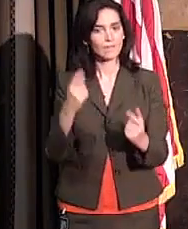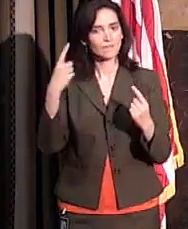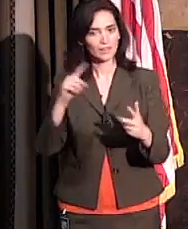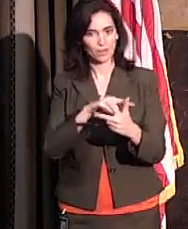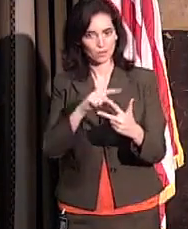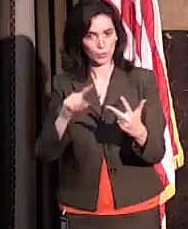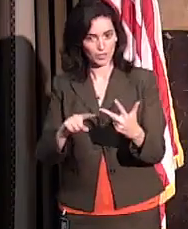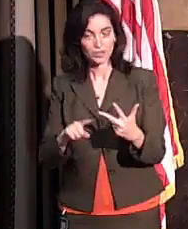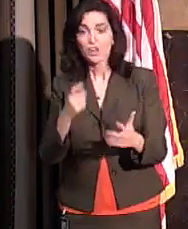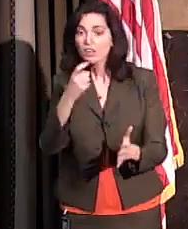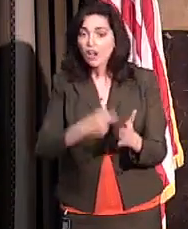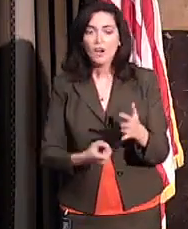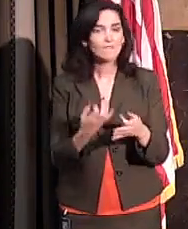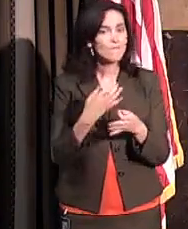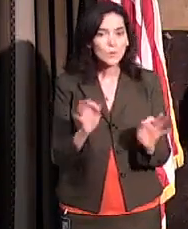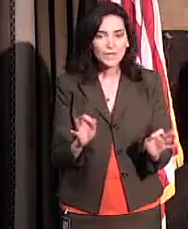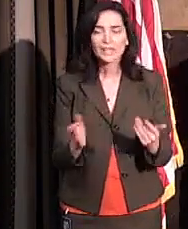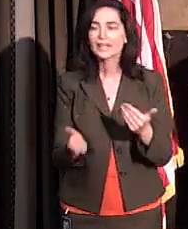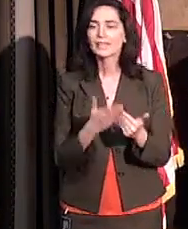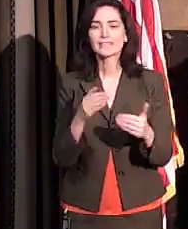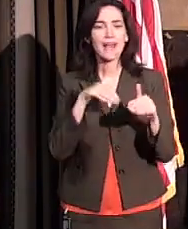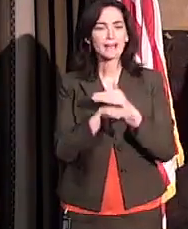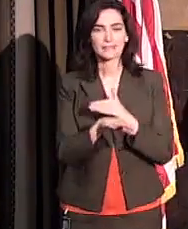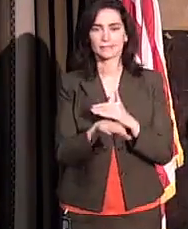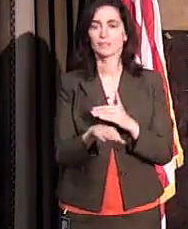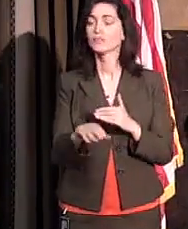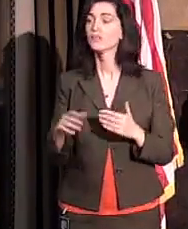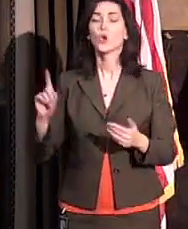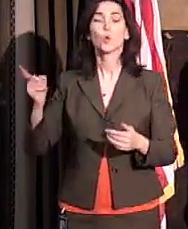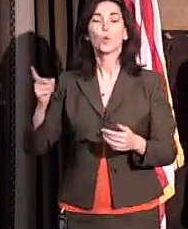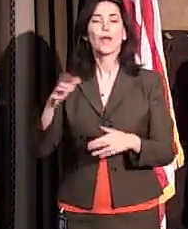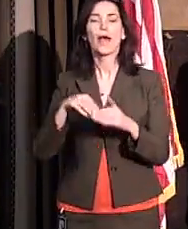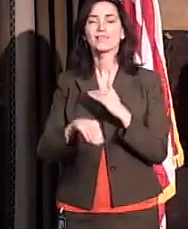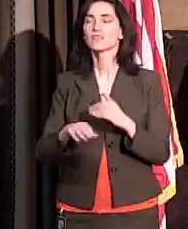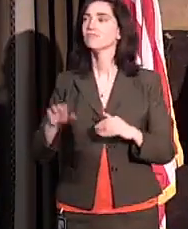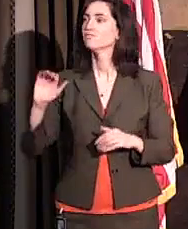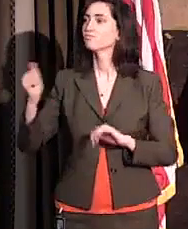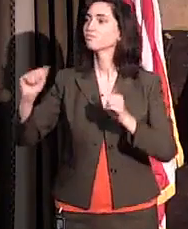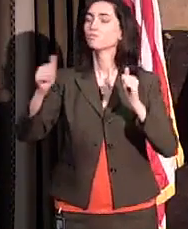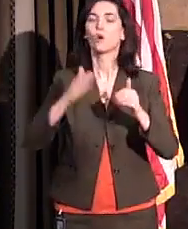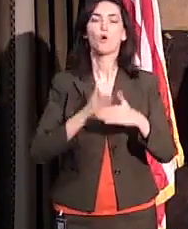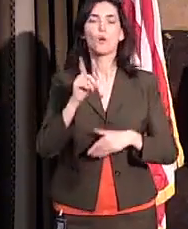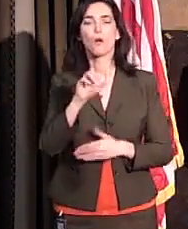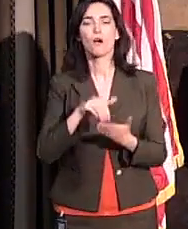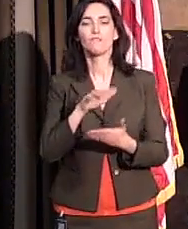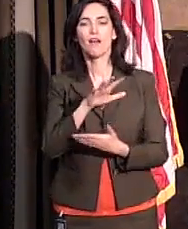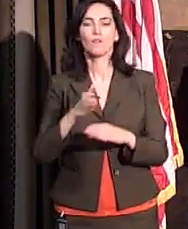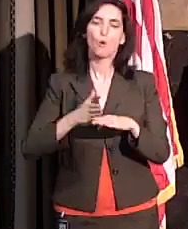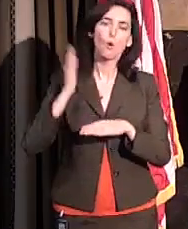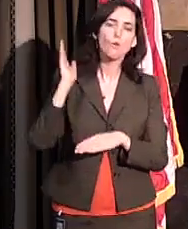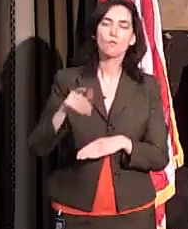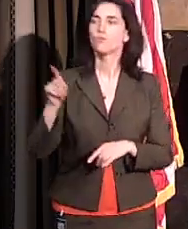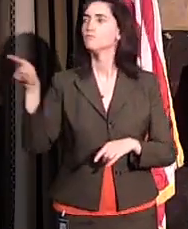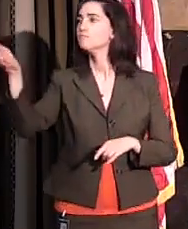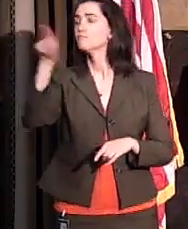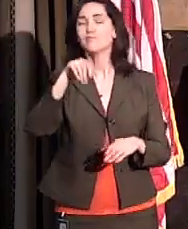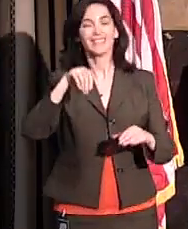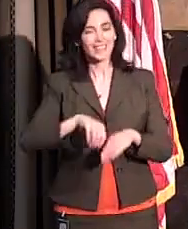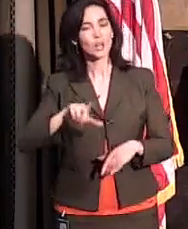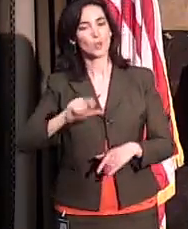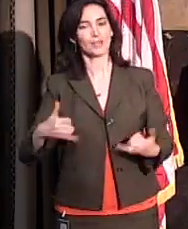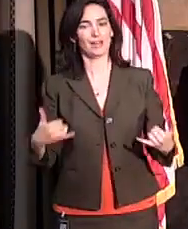They are free. They are easy to access. We have over 1,500 locations operating in